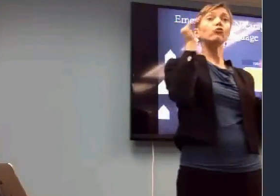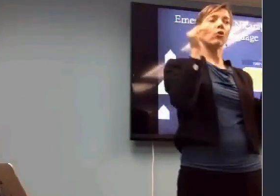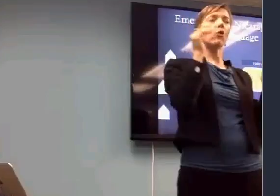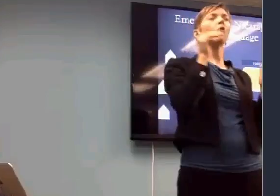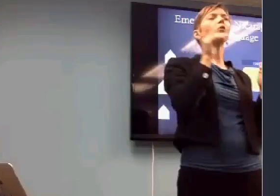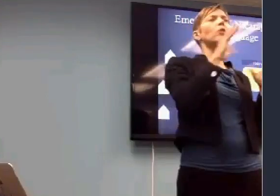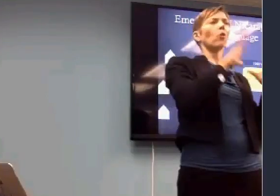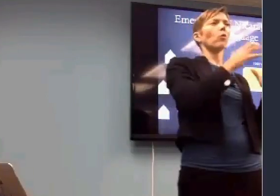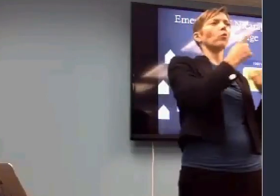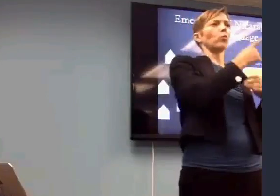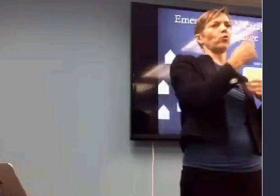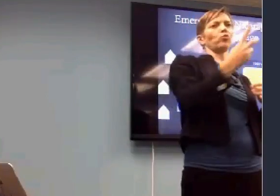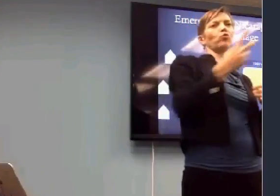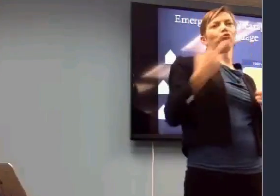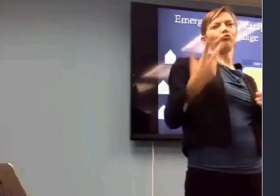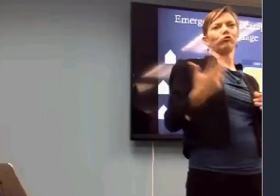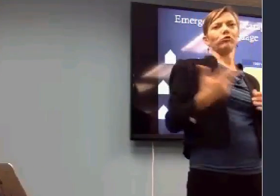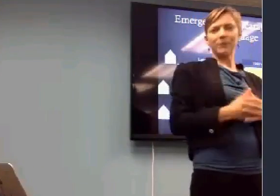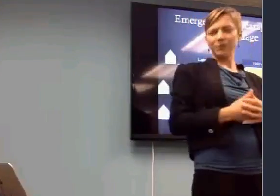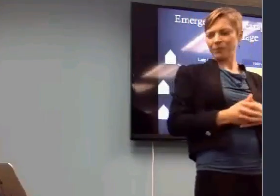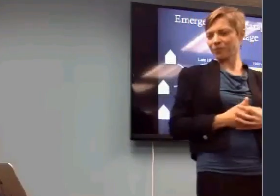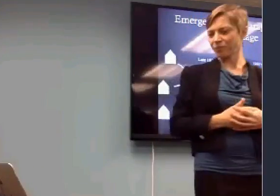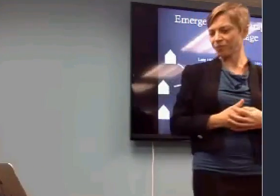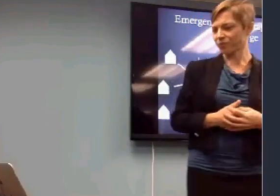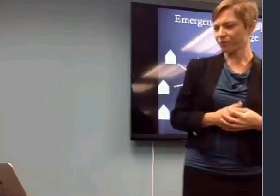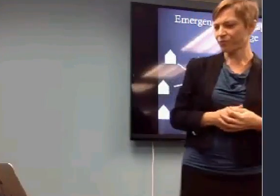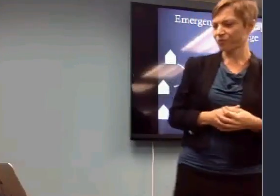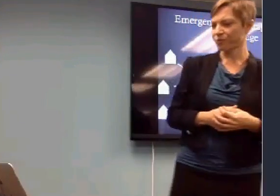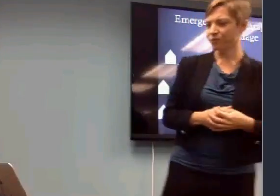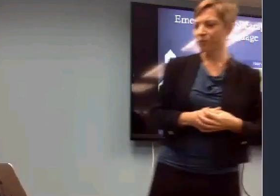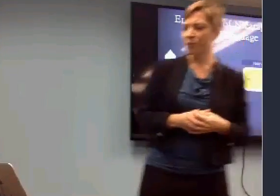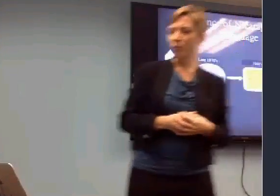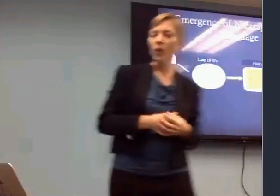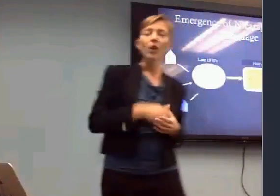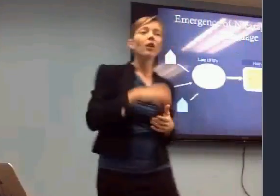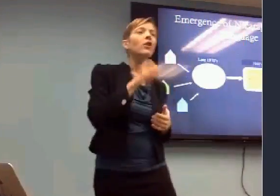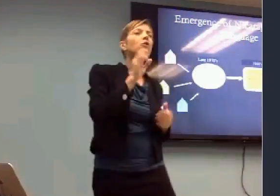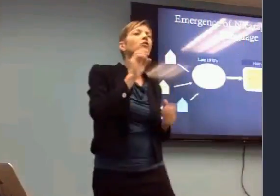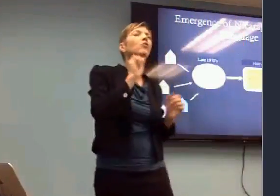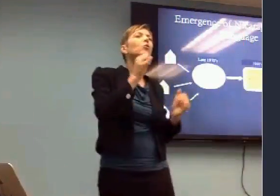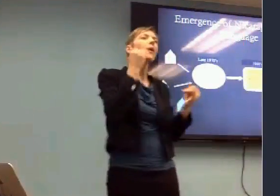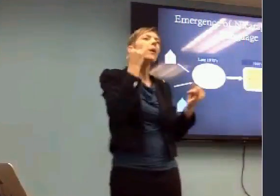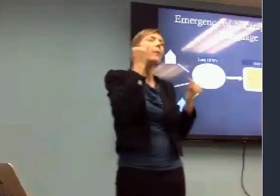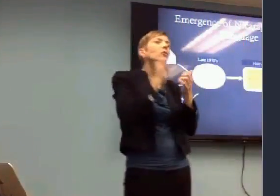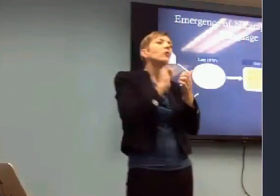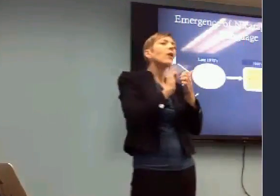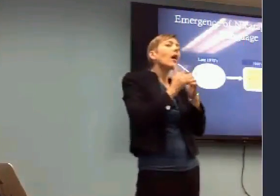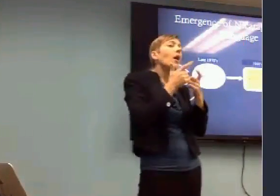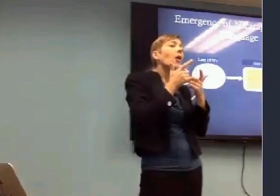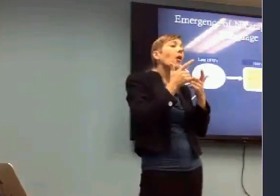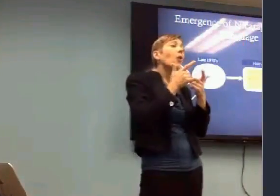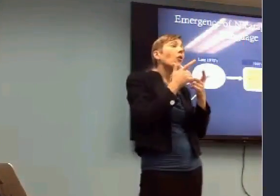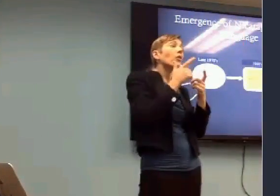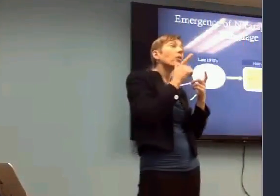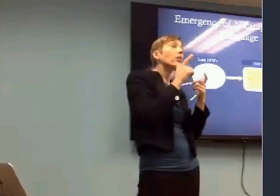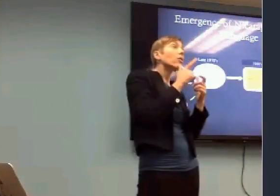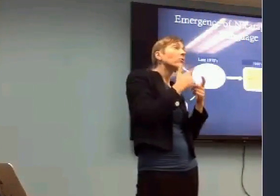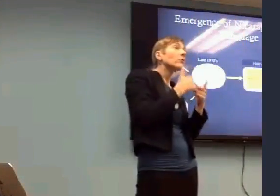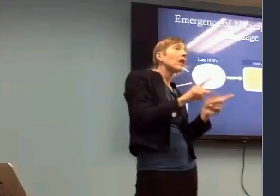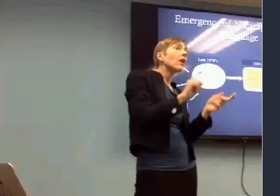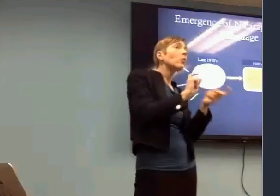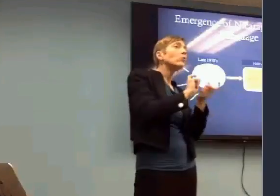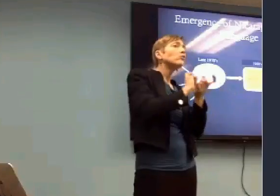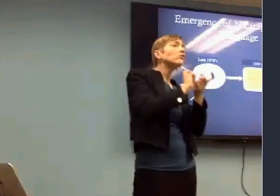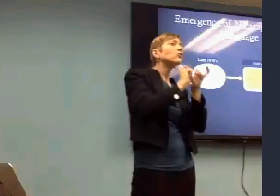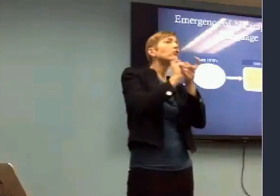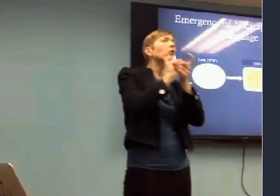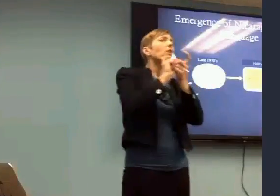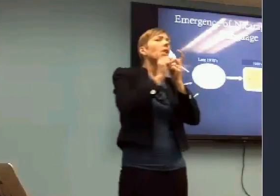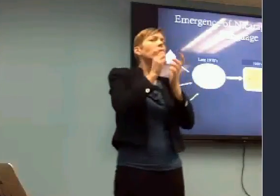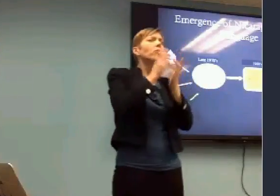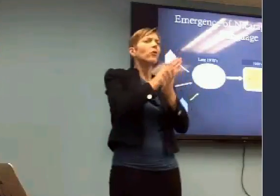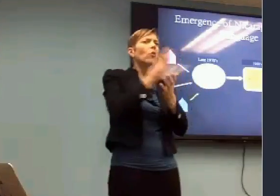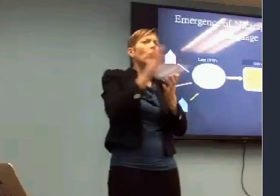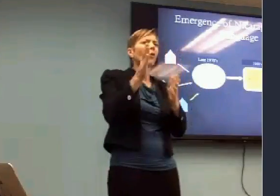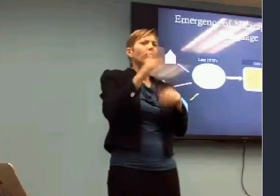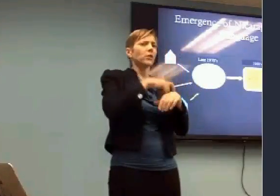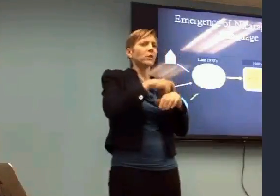attending school. But of these community language users, the cohorts 1, 2, and 3 are all adults. And